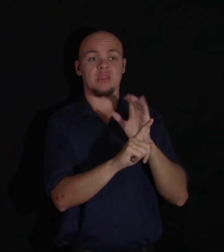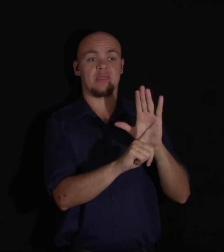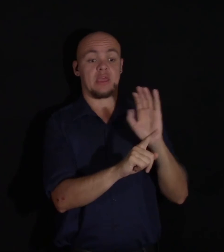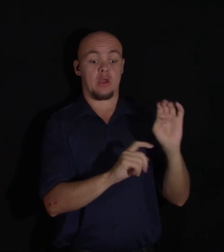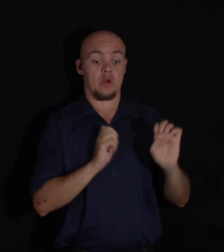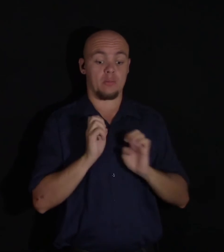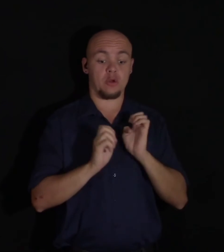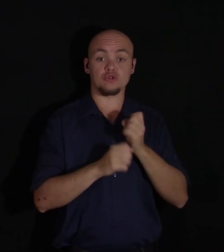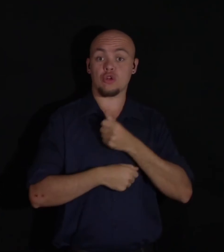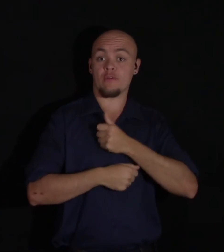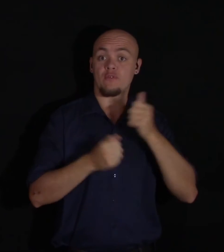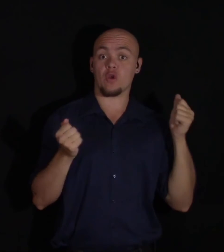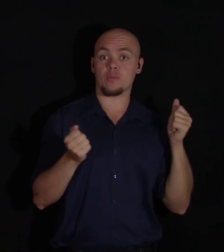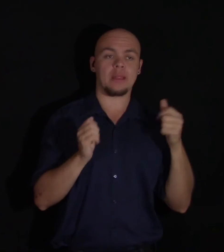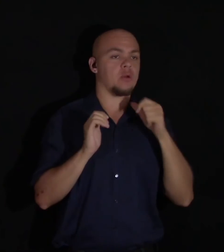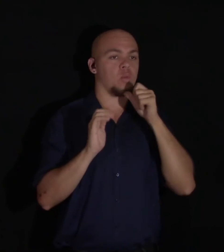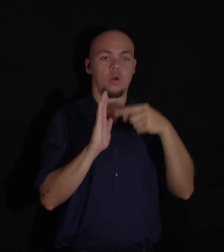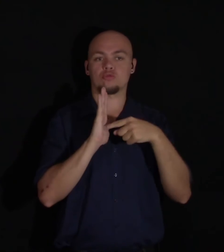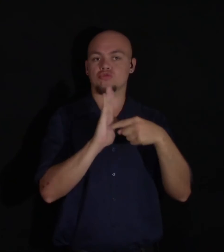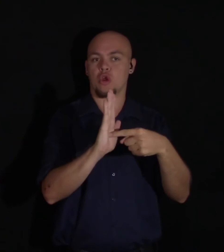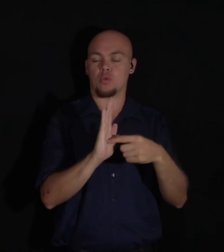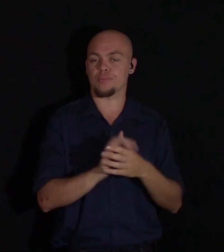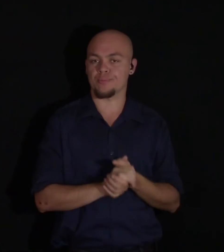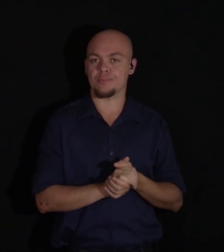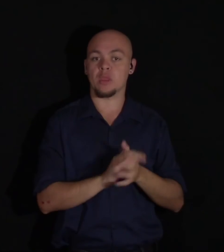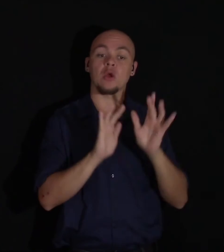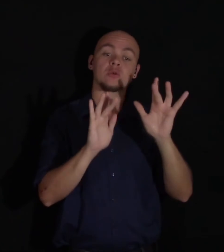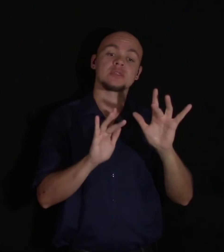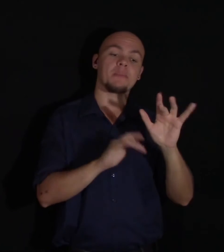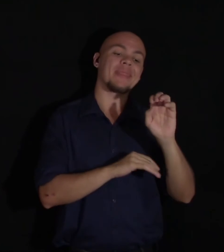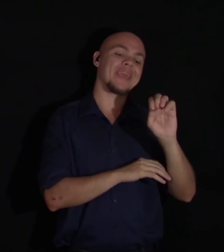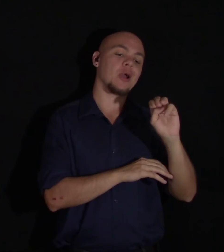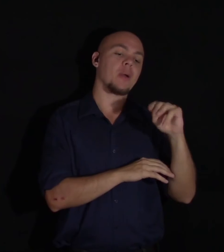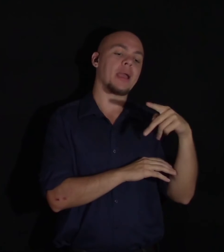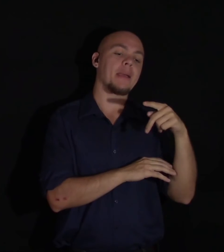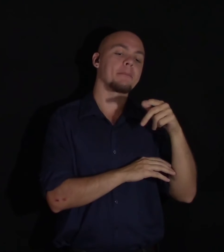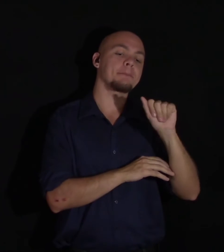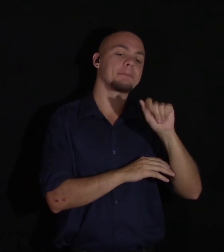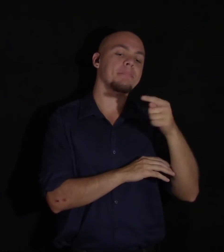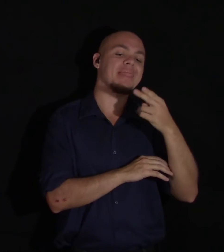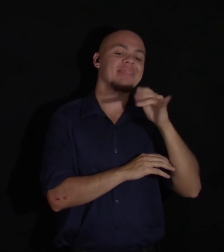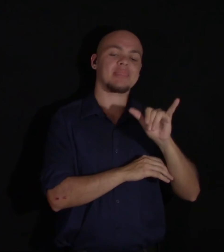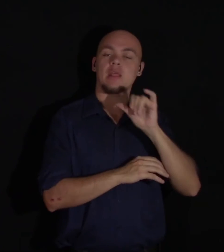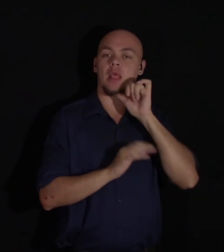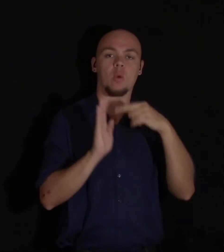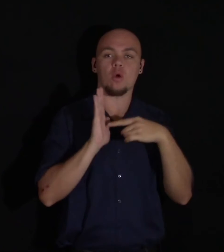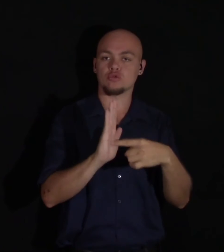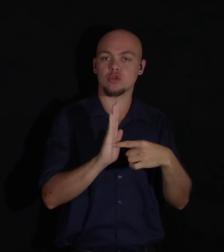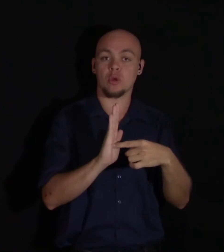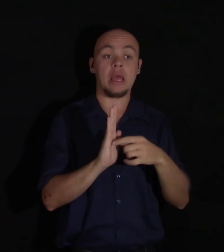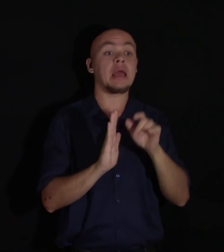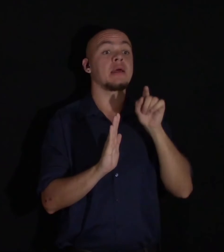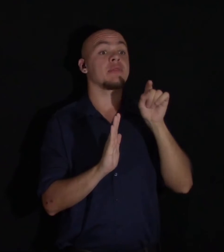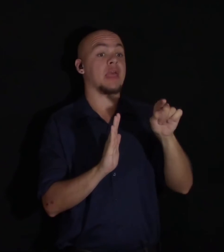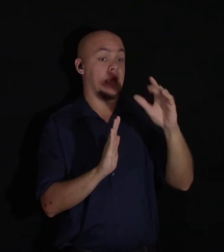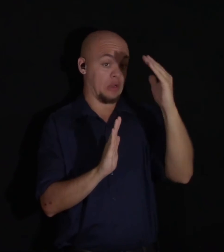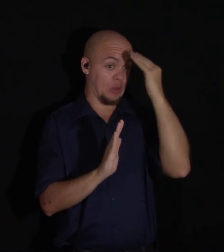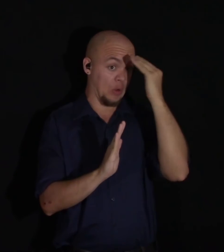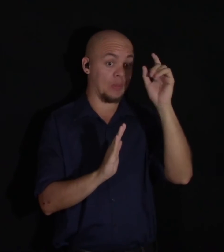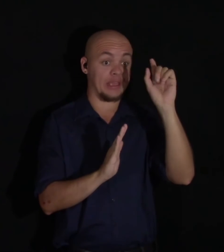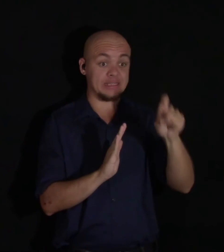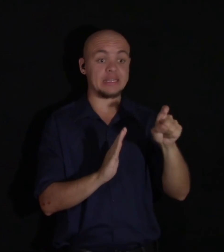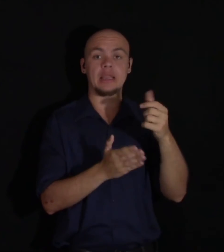emotional vulnerability, or not show sympathy and empathy for others, or to even seek help when they are aware that they